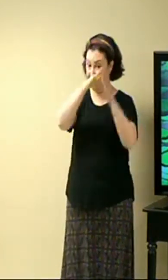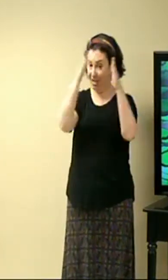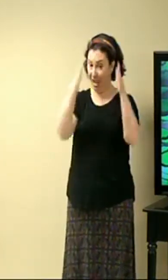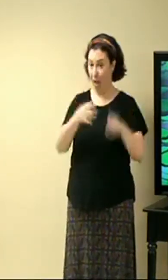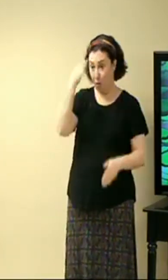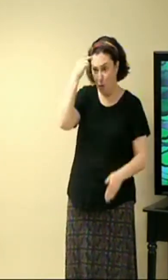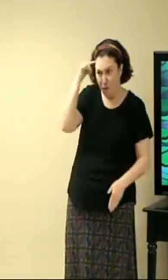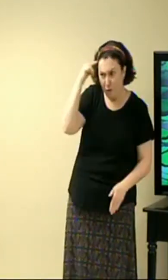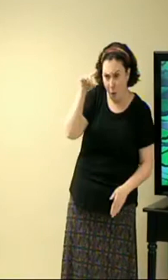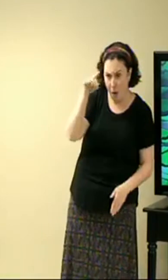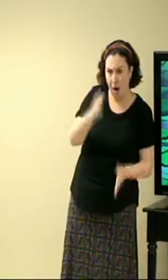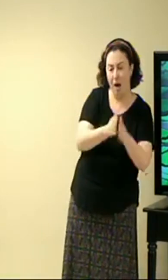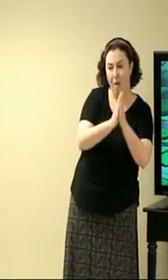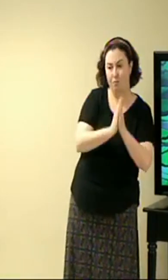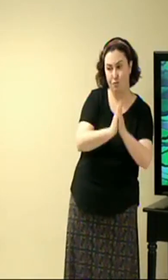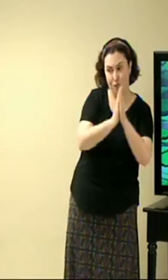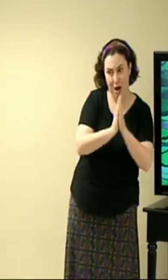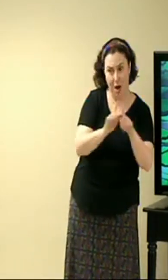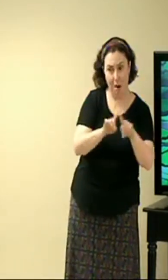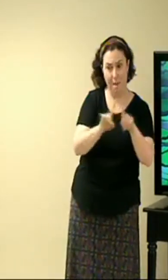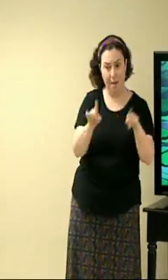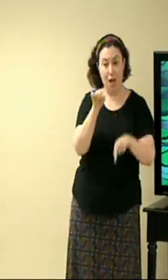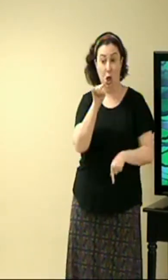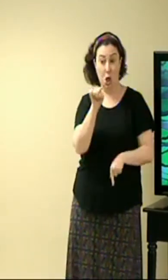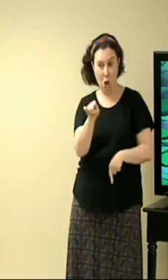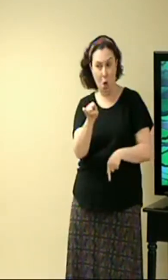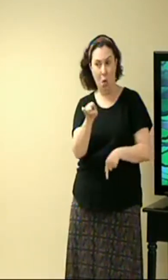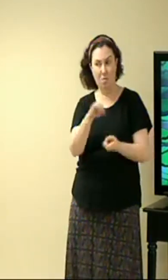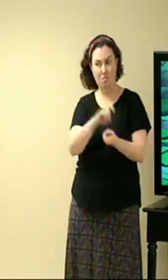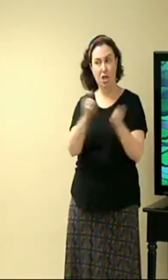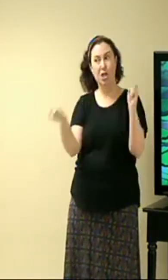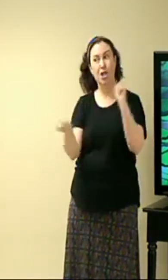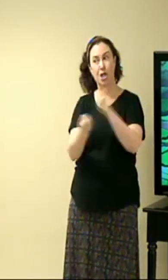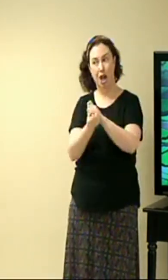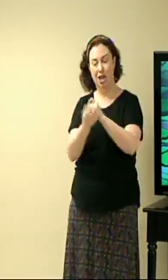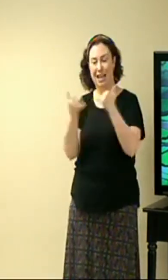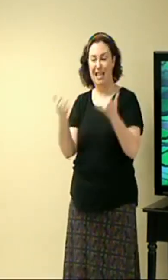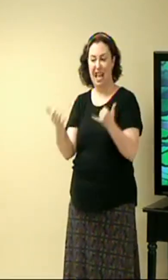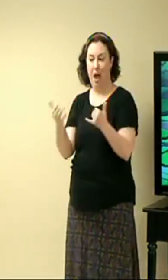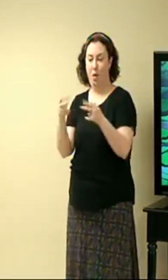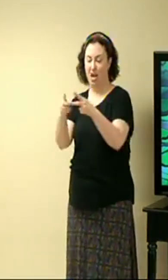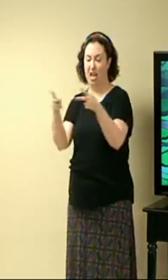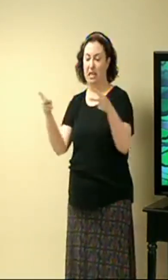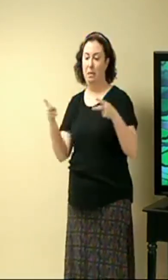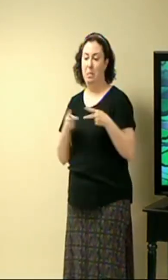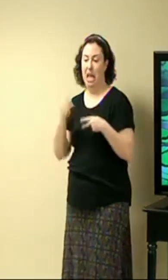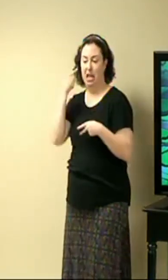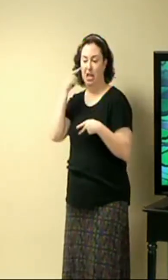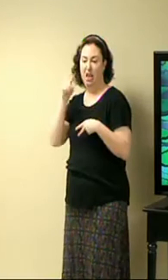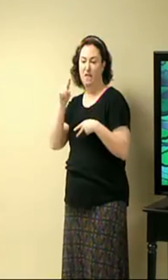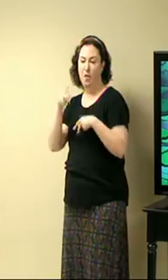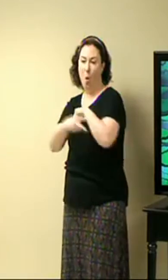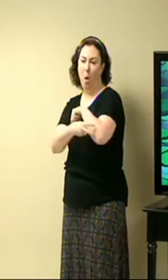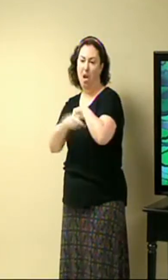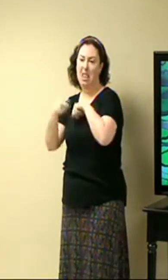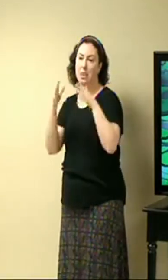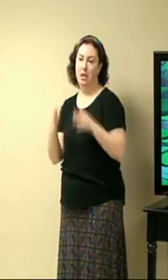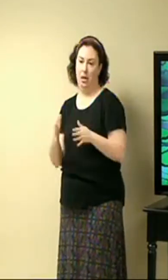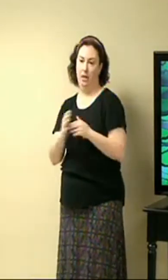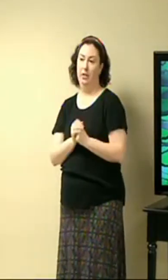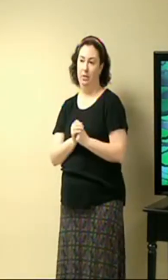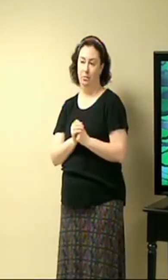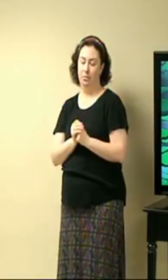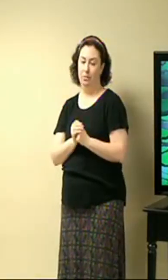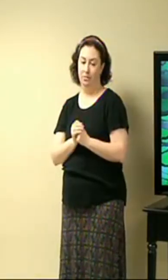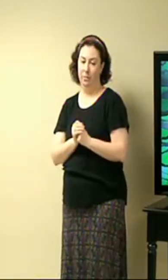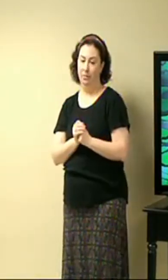thieves." But what you need to understand is the entire chapter 7 leading up to that point is not about selling stuff in the temple, but it's